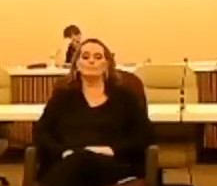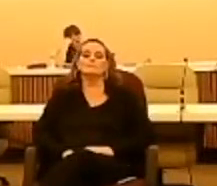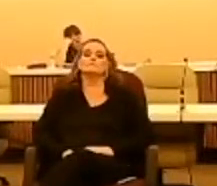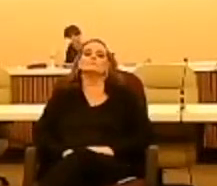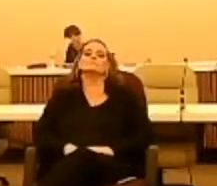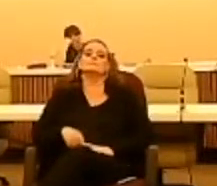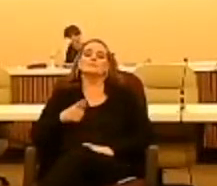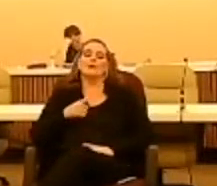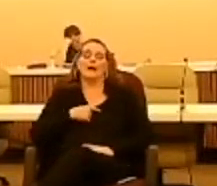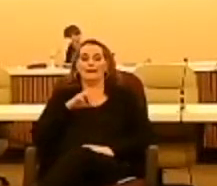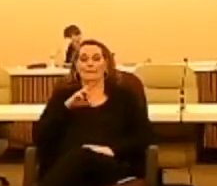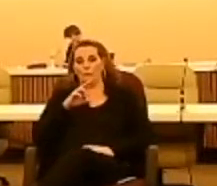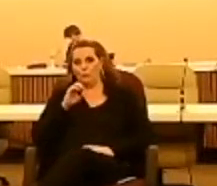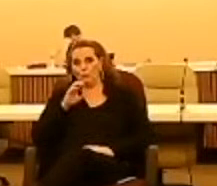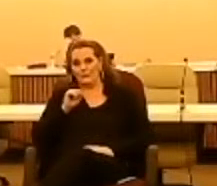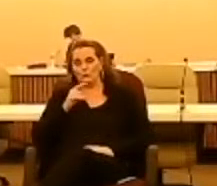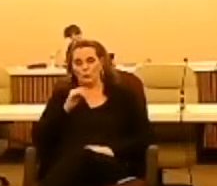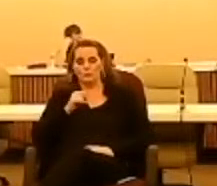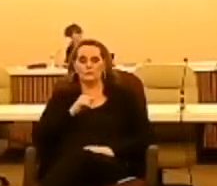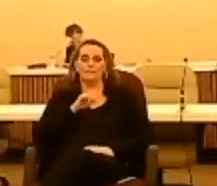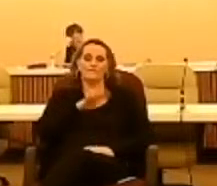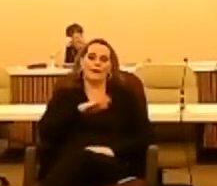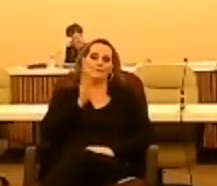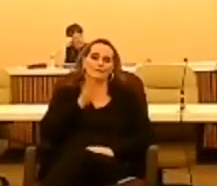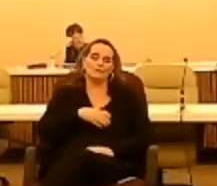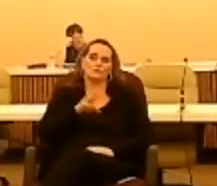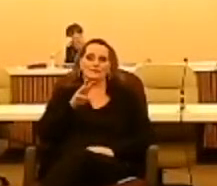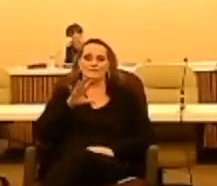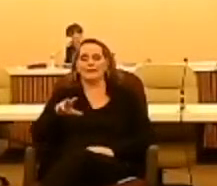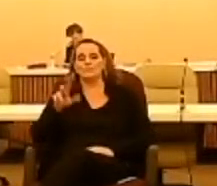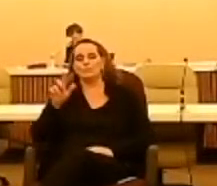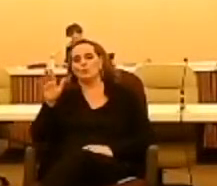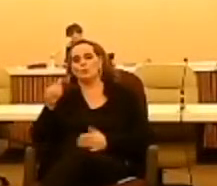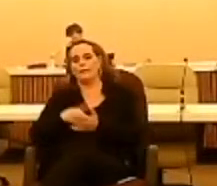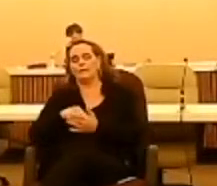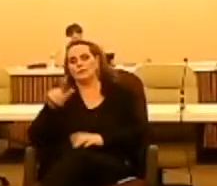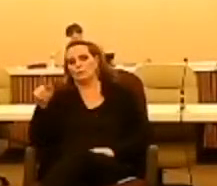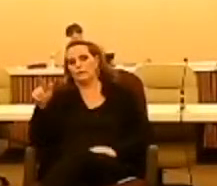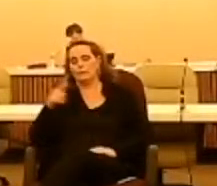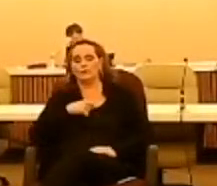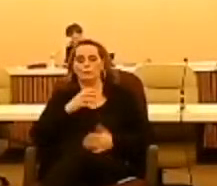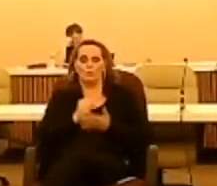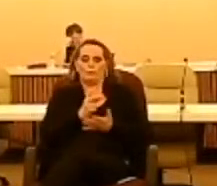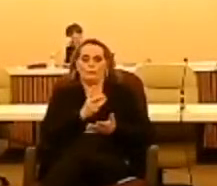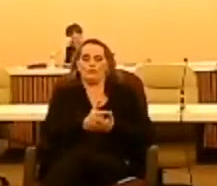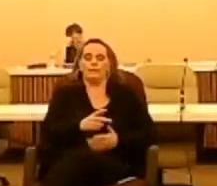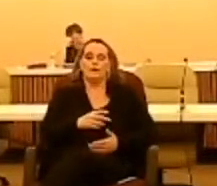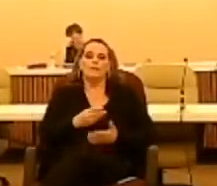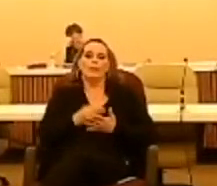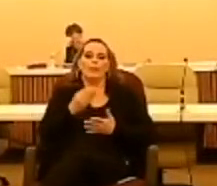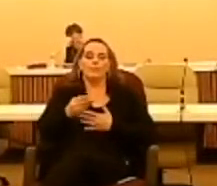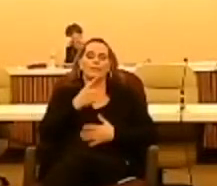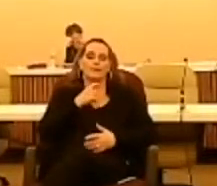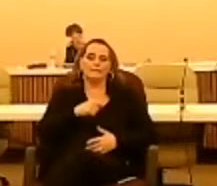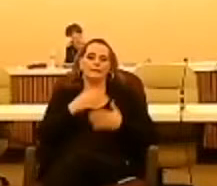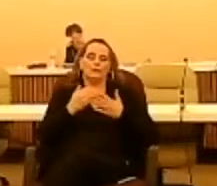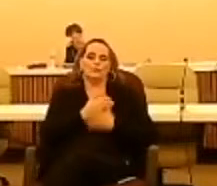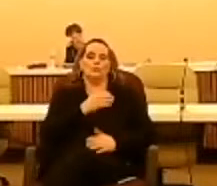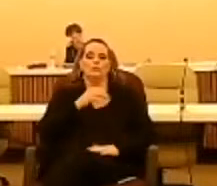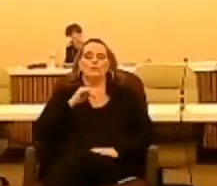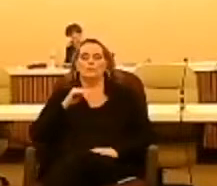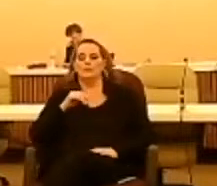board members, I have Resolution 5-65, 2021, to authorize the purchase of a new EnviroSite